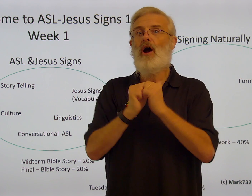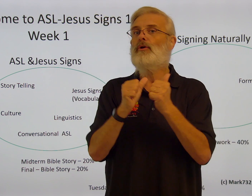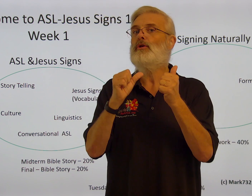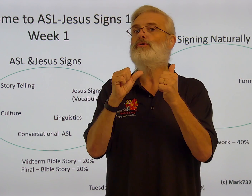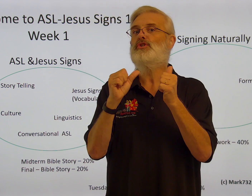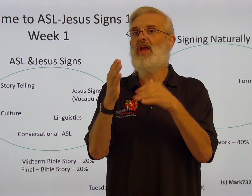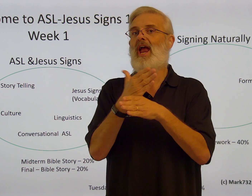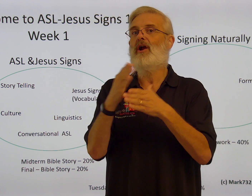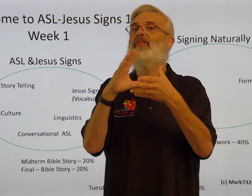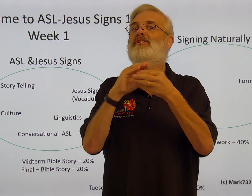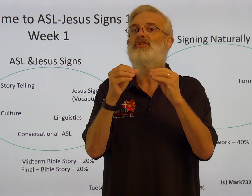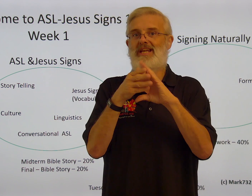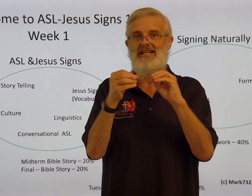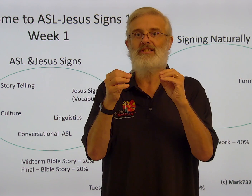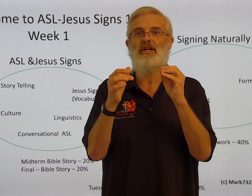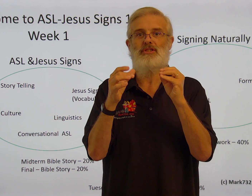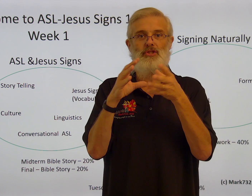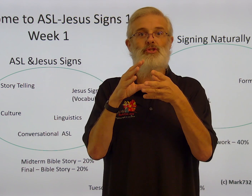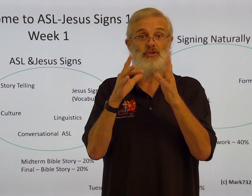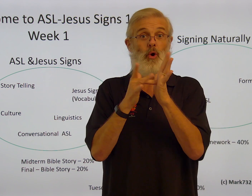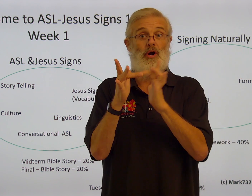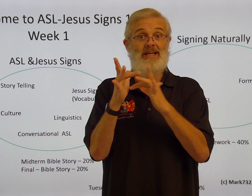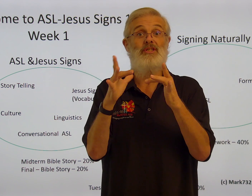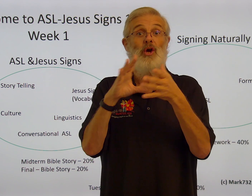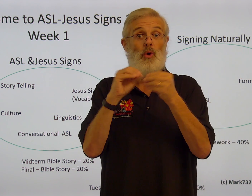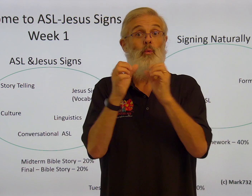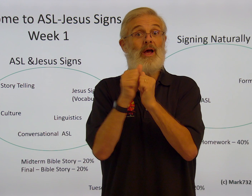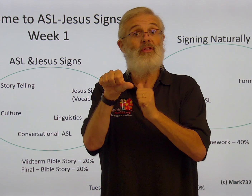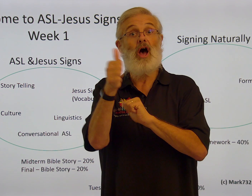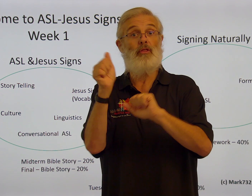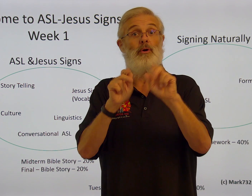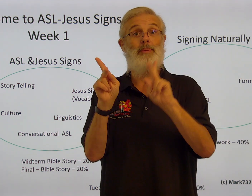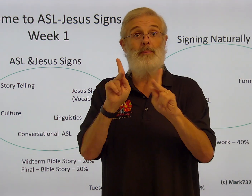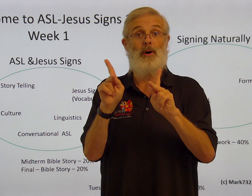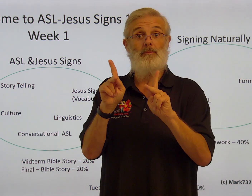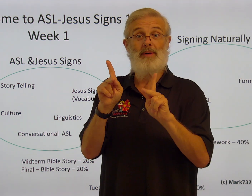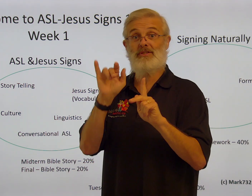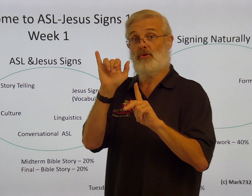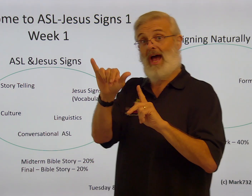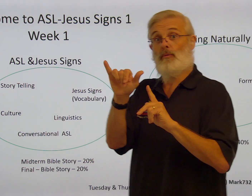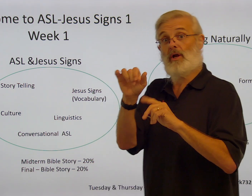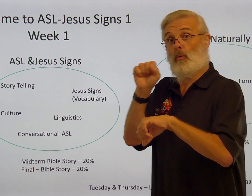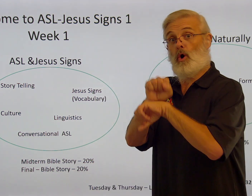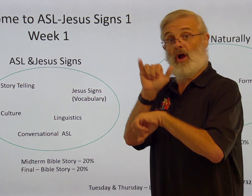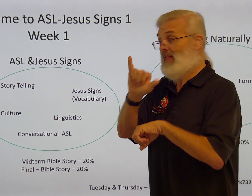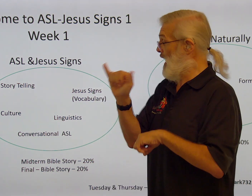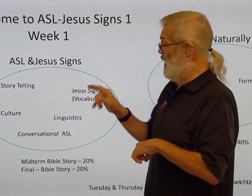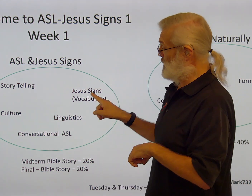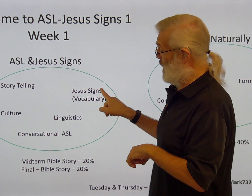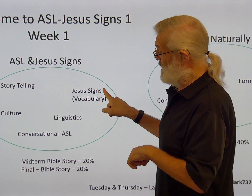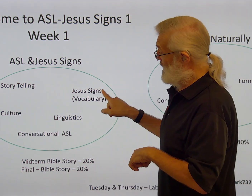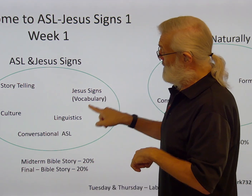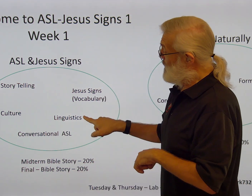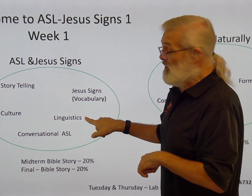you share the Jesus stories with other people? And so that we're going to work on that also. You are